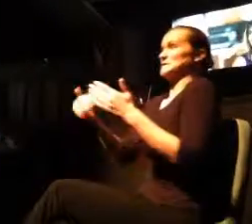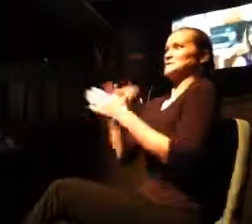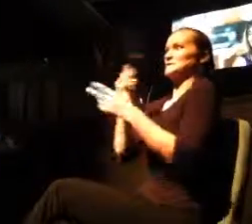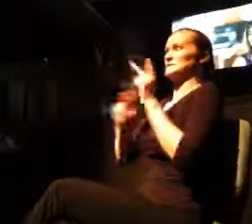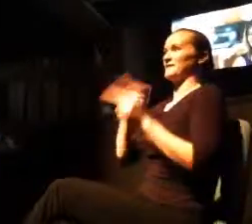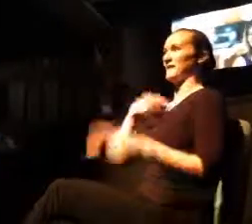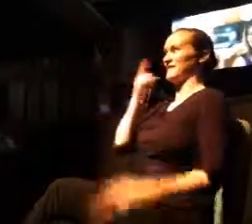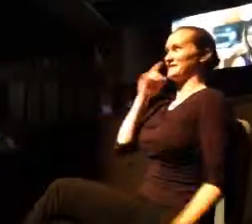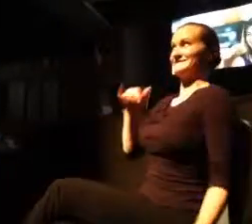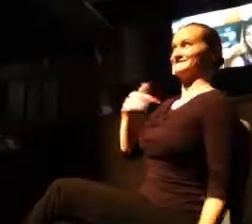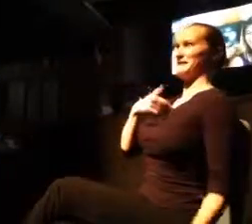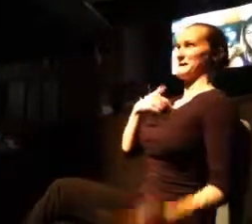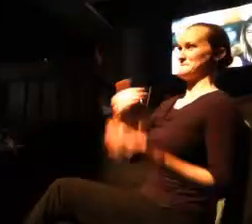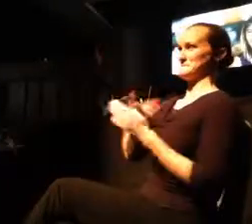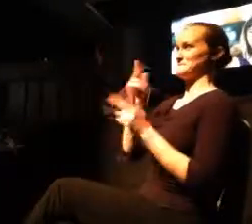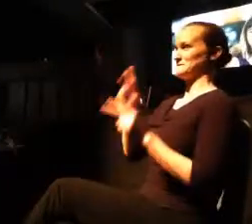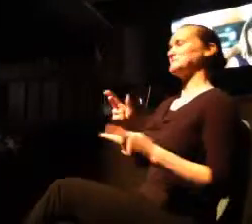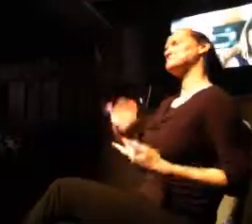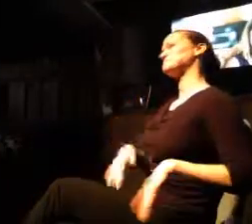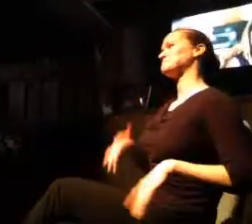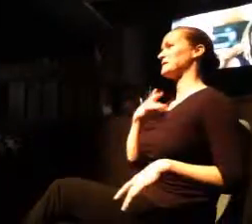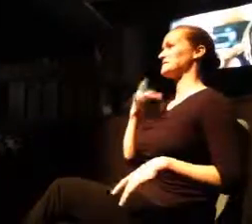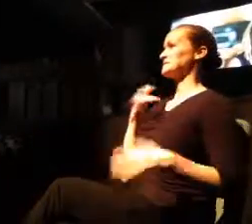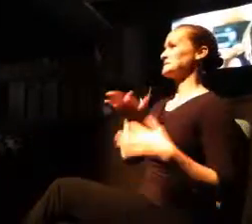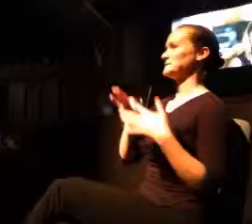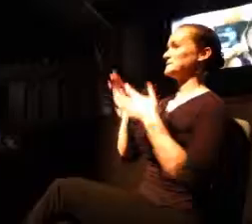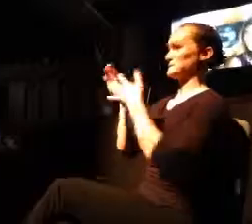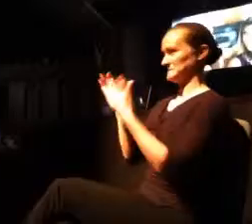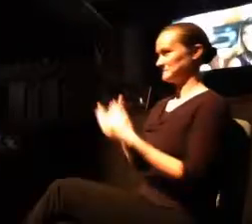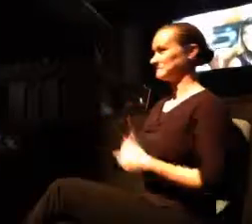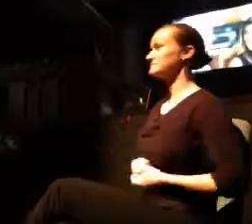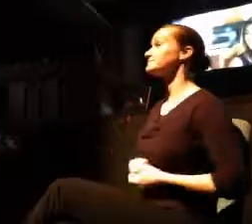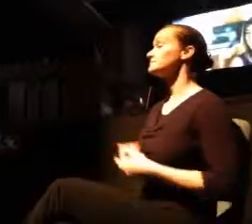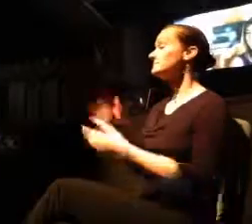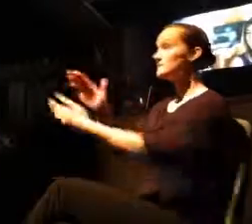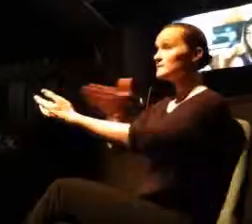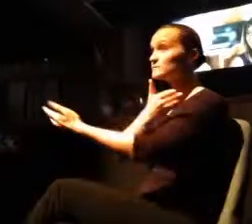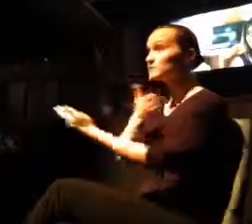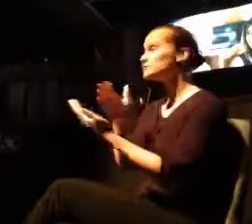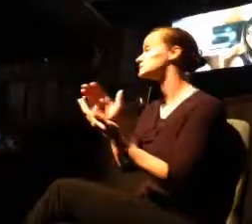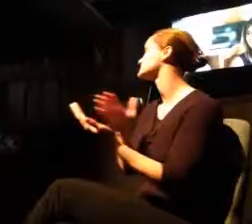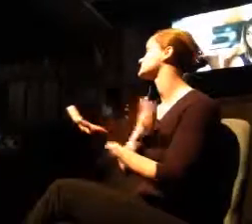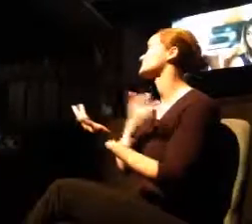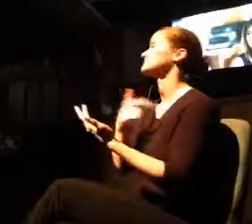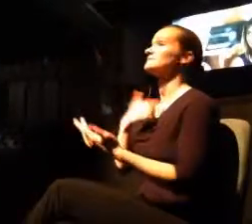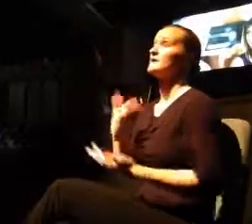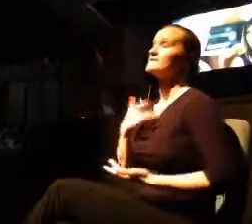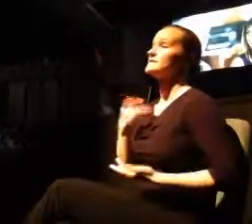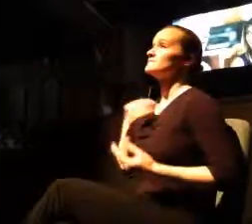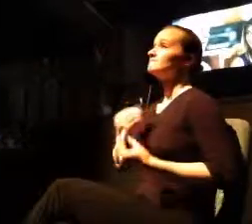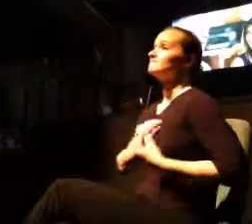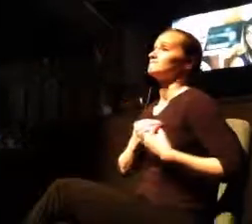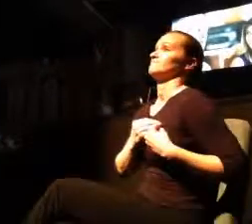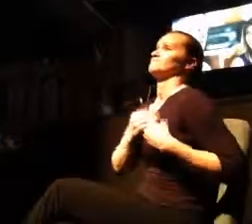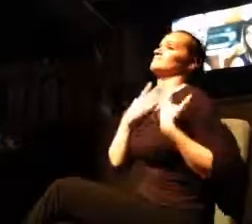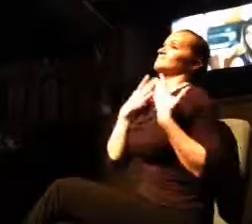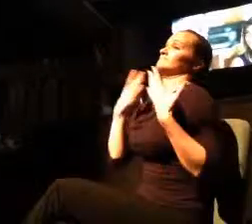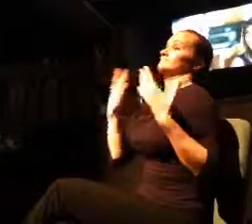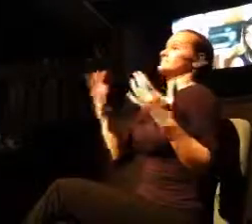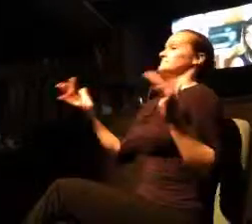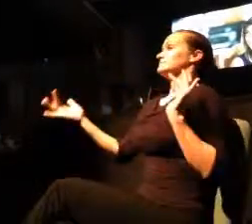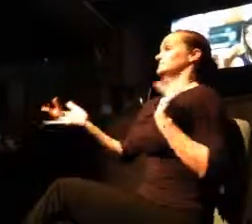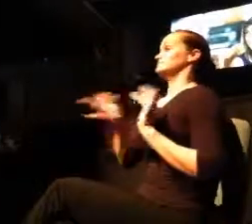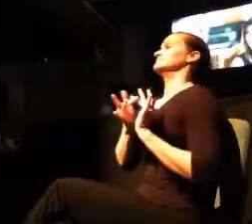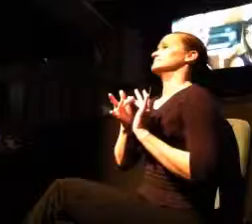me. And I felt special just with that. The music, I felt an instant connection,